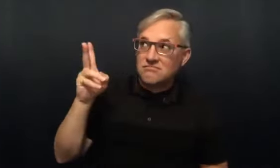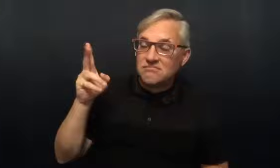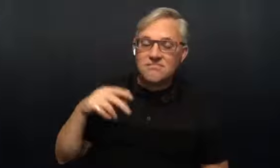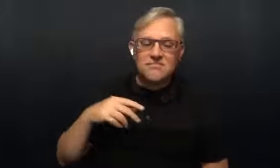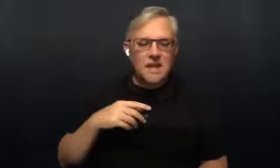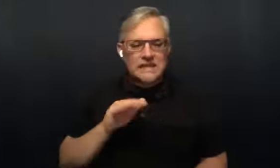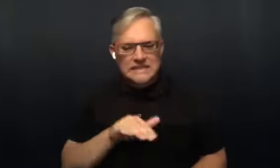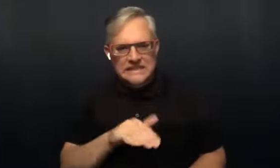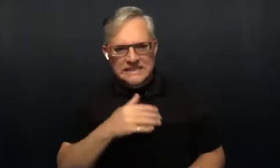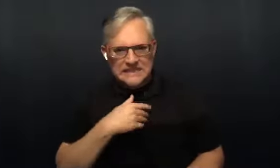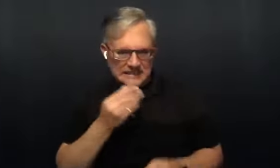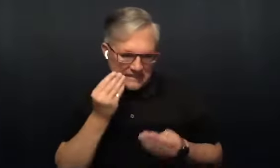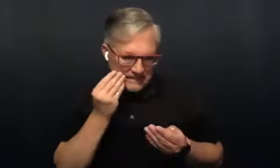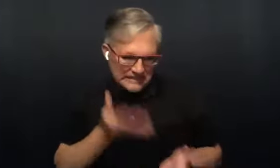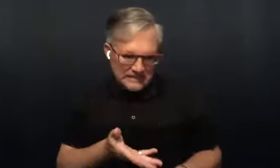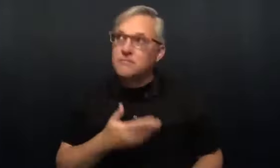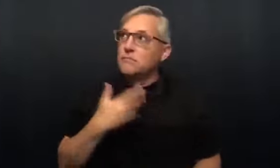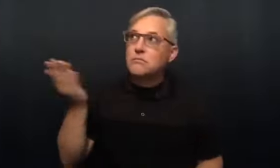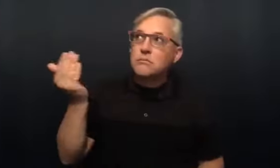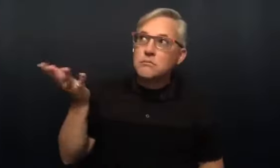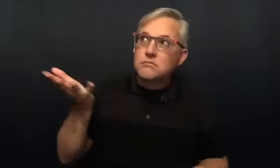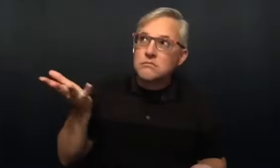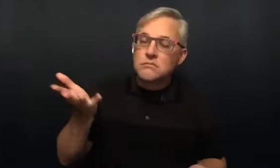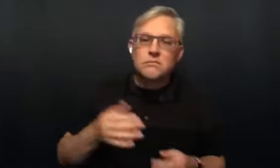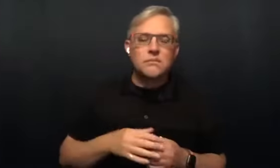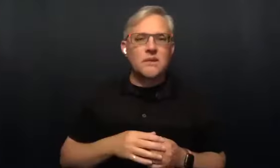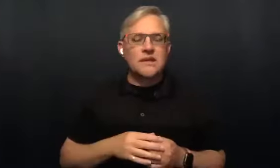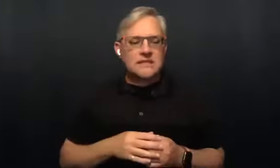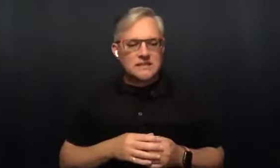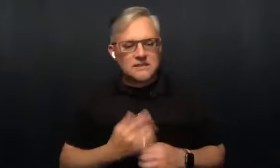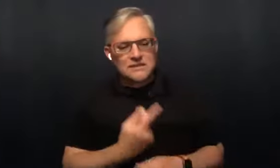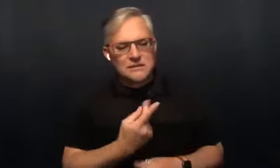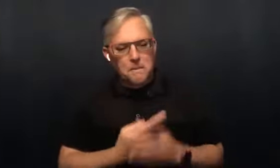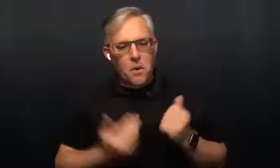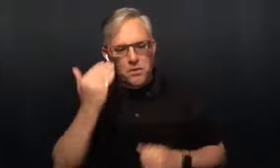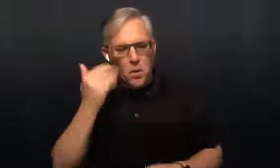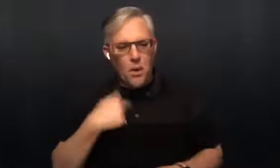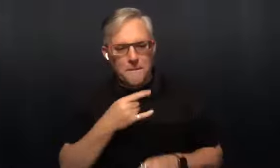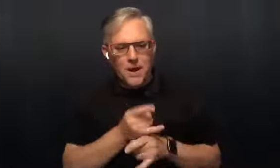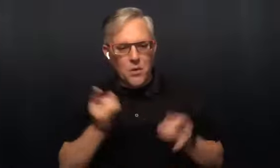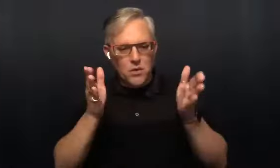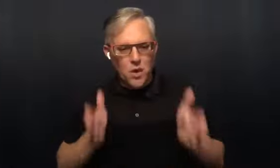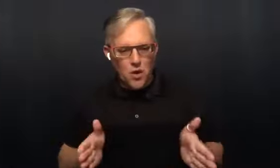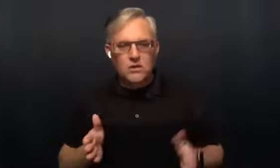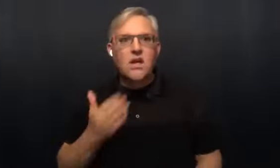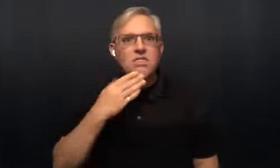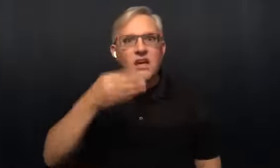something to tell you. And I said, what is that? And he said, I think we both know that I'm an alcoholic. And thank God I learned to listen in Al-Anon and I